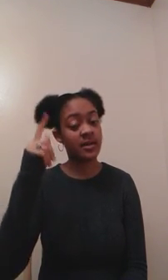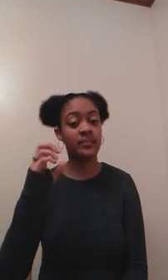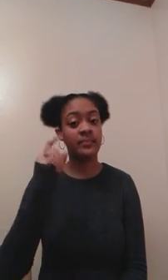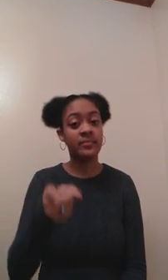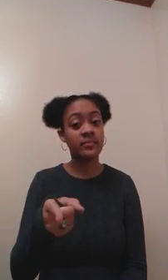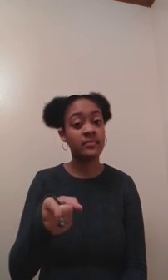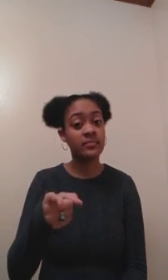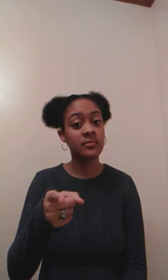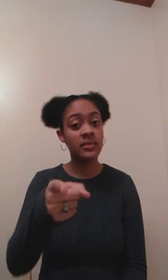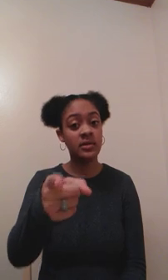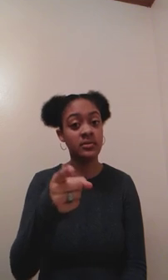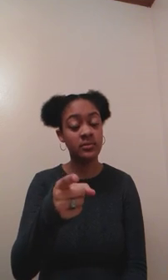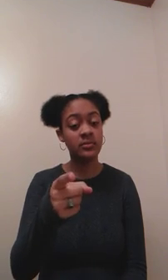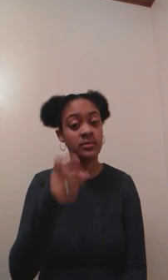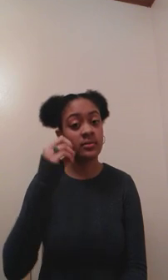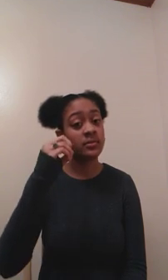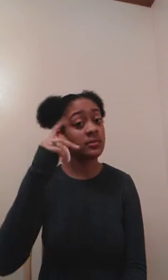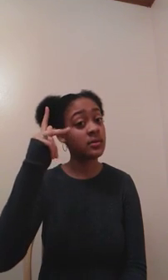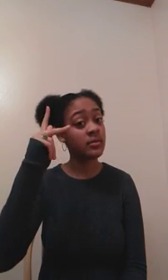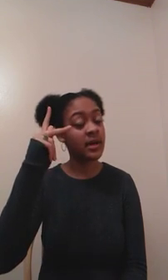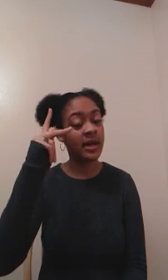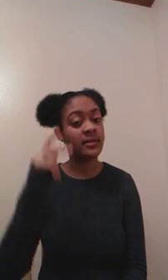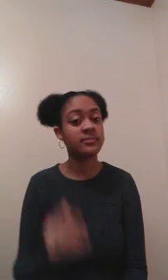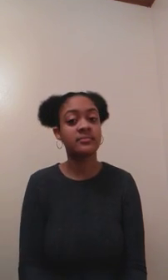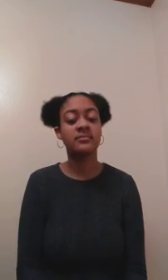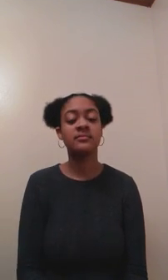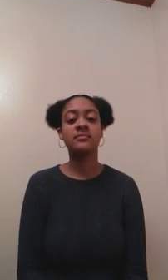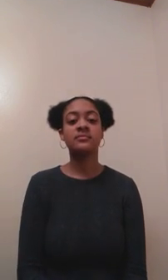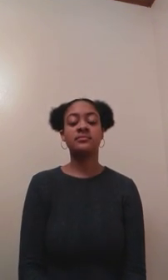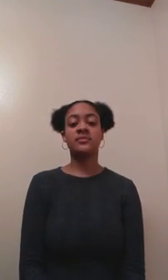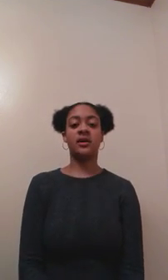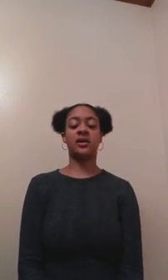up. You okay?